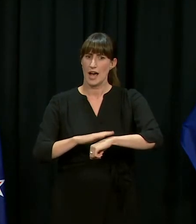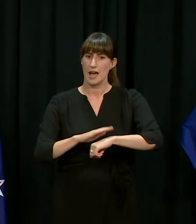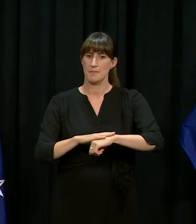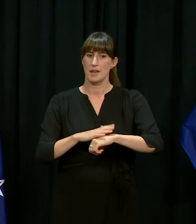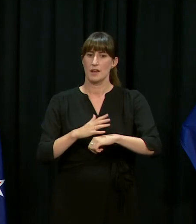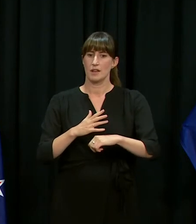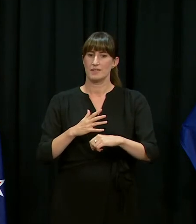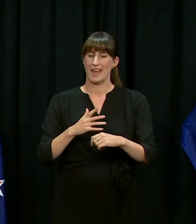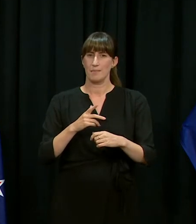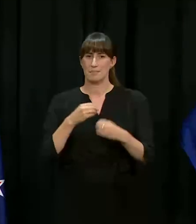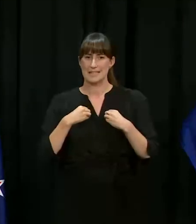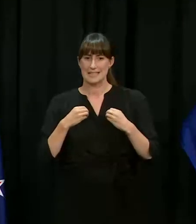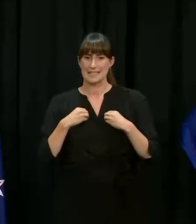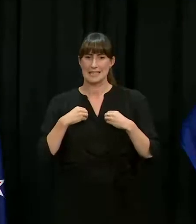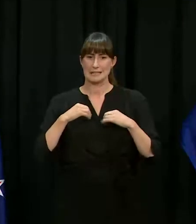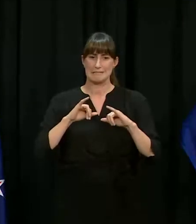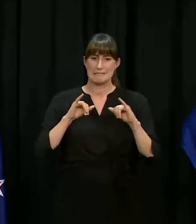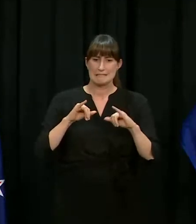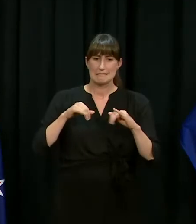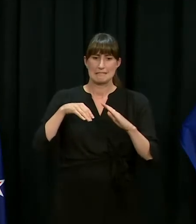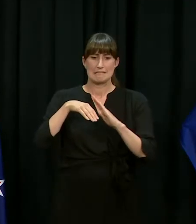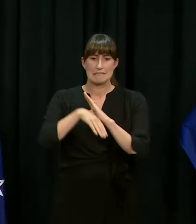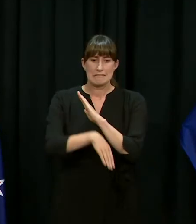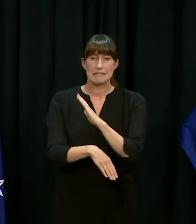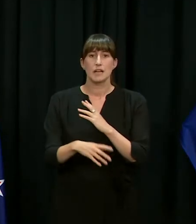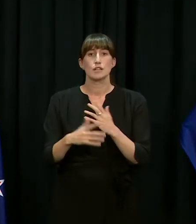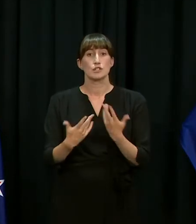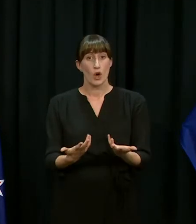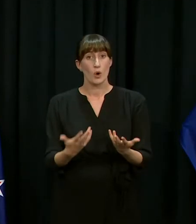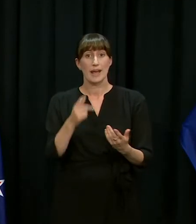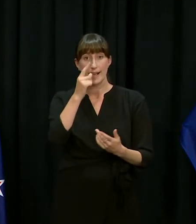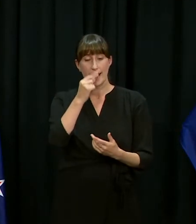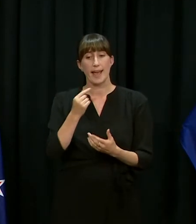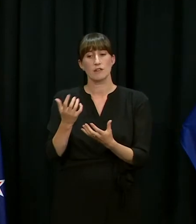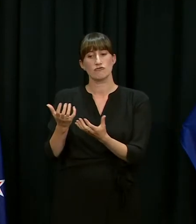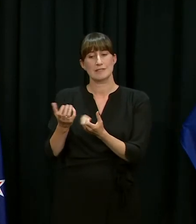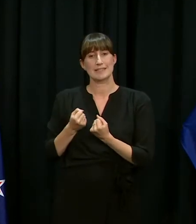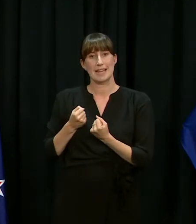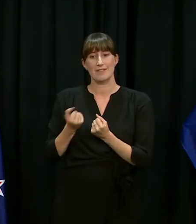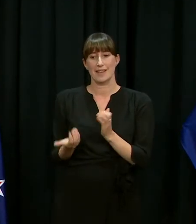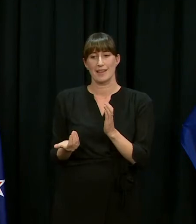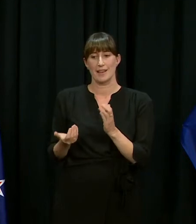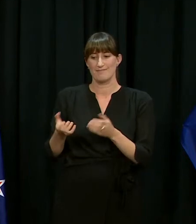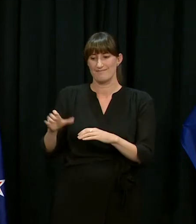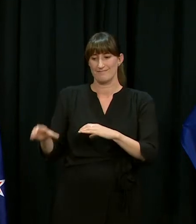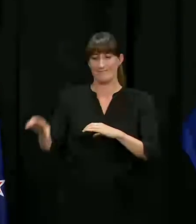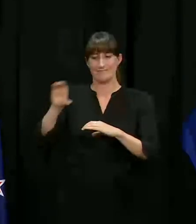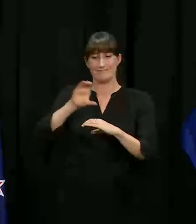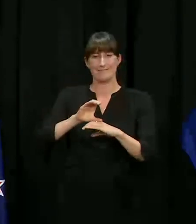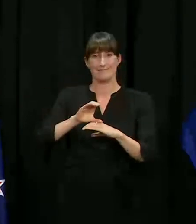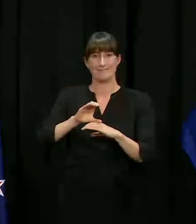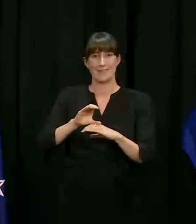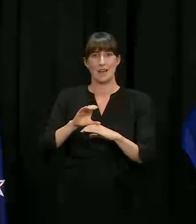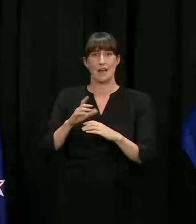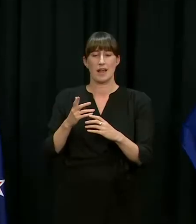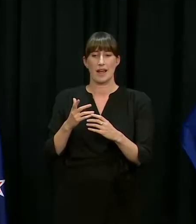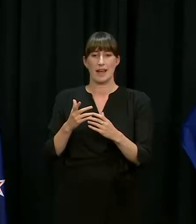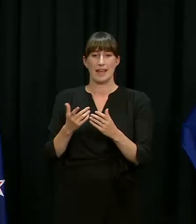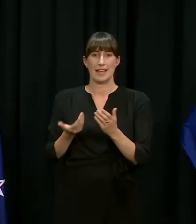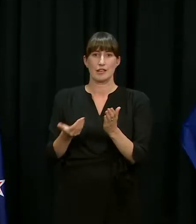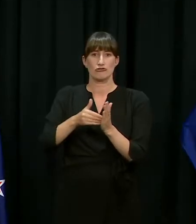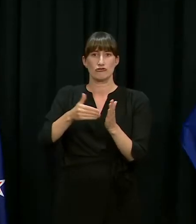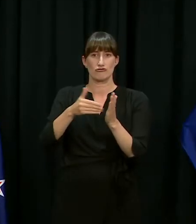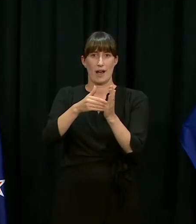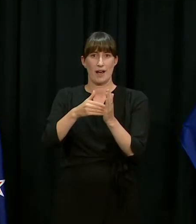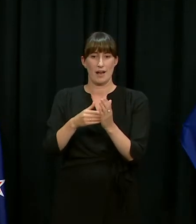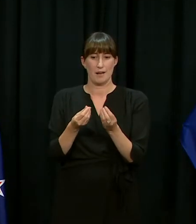this week. As a quick reminder, the payment is available for businesses who have experienced a 30% drop in revenue over a 7-day period.